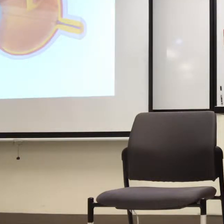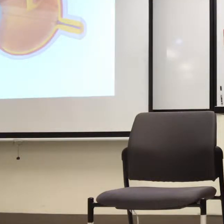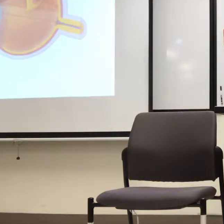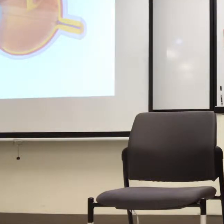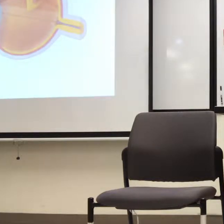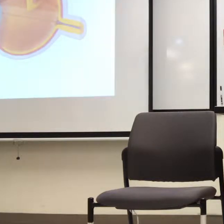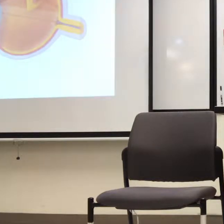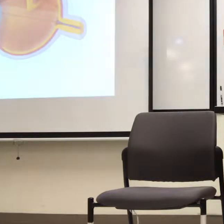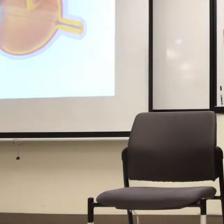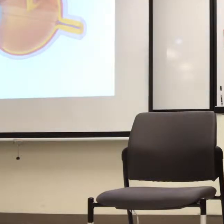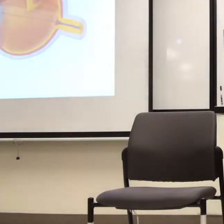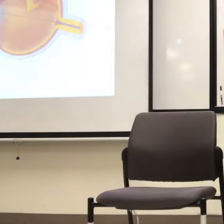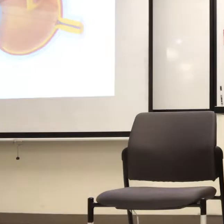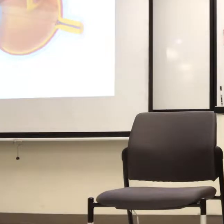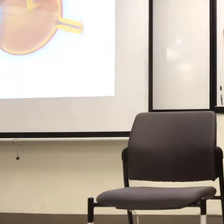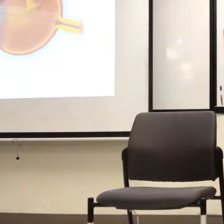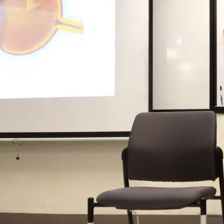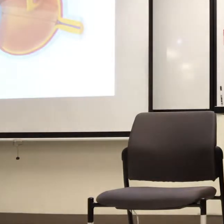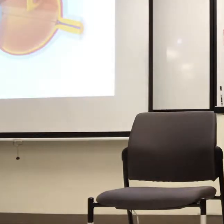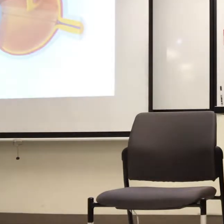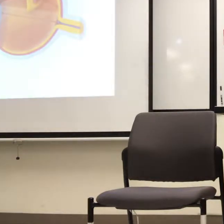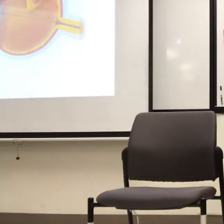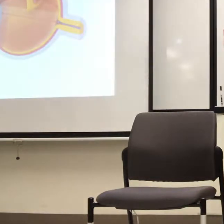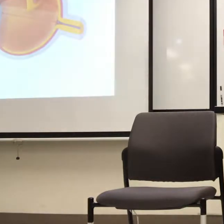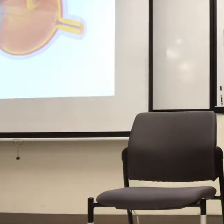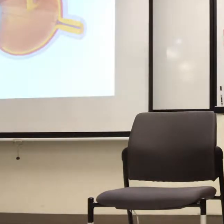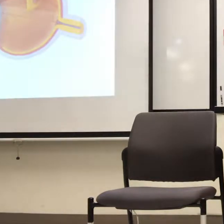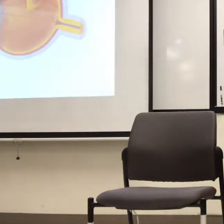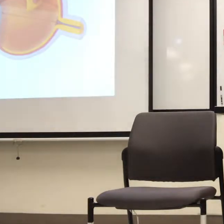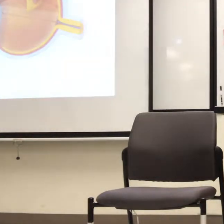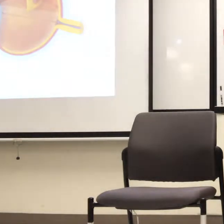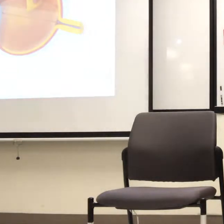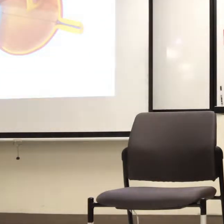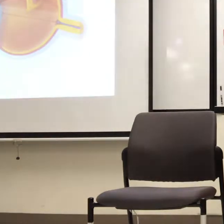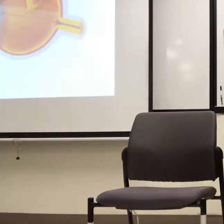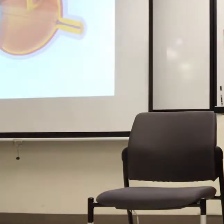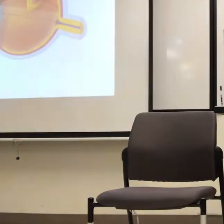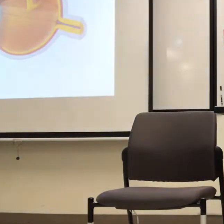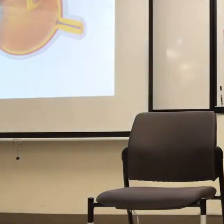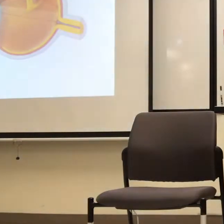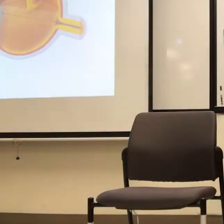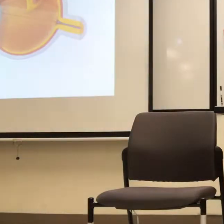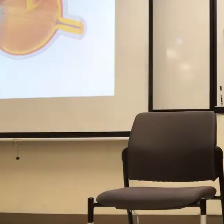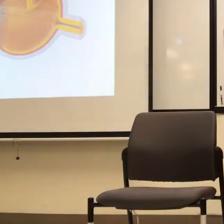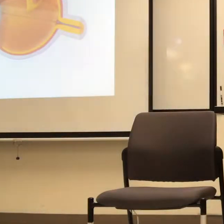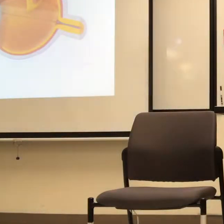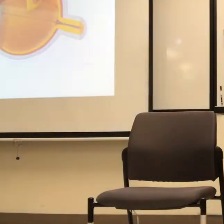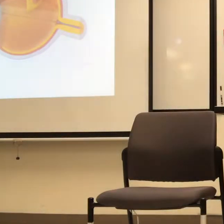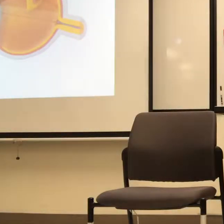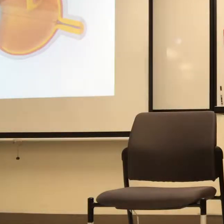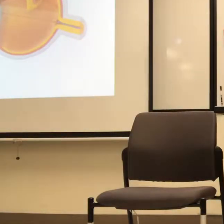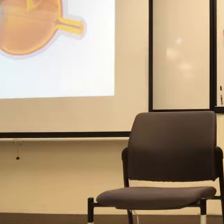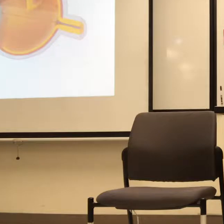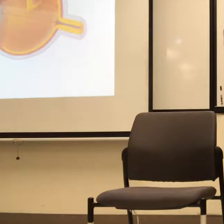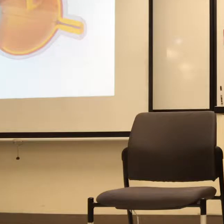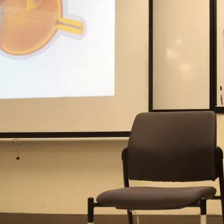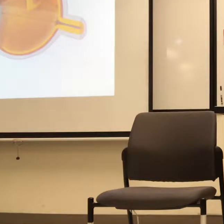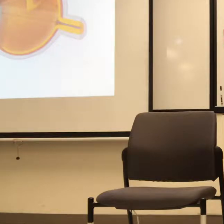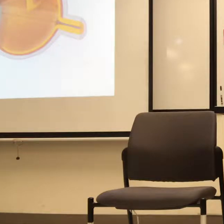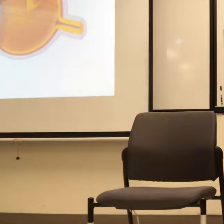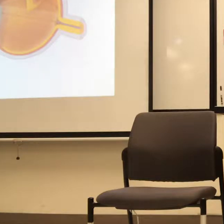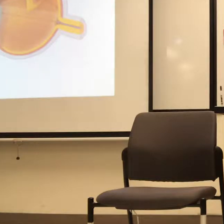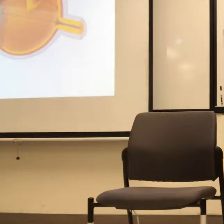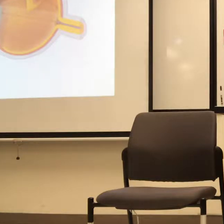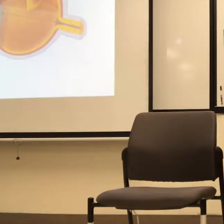have to shave off too much cornea to bend light rays a little. It's advantageous to get LASIK if you have super strong prescription, you